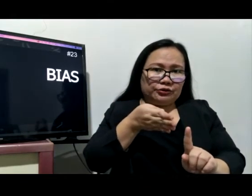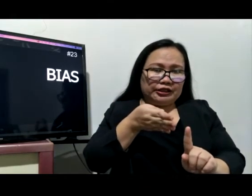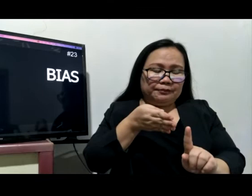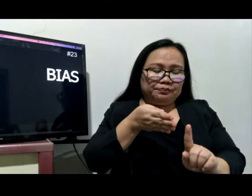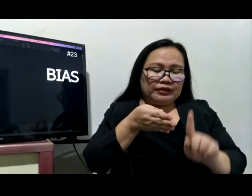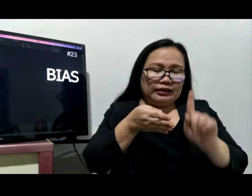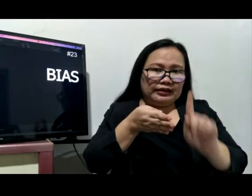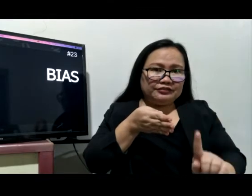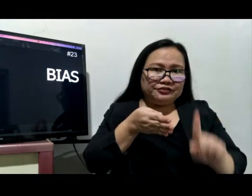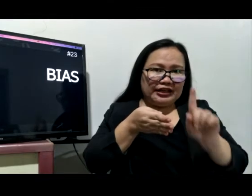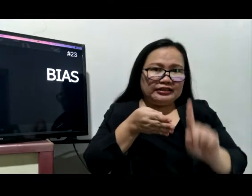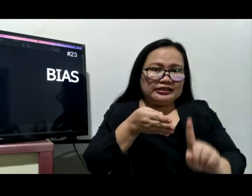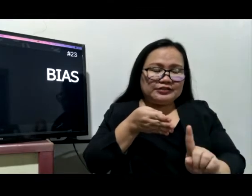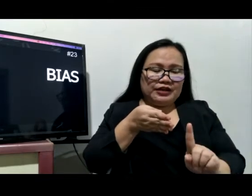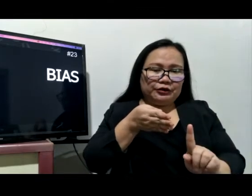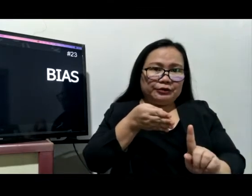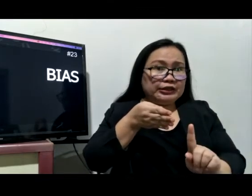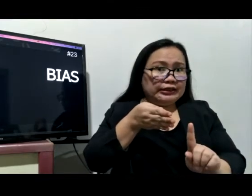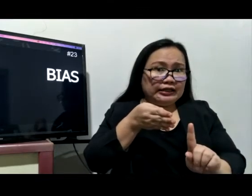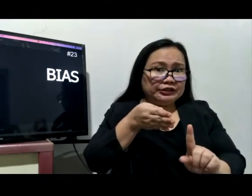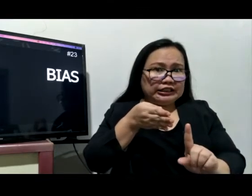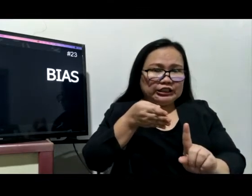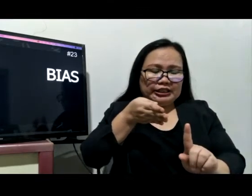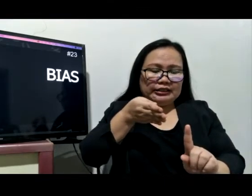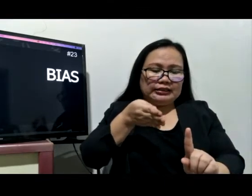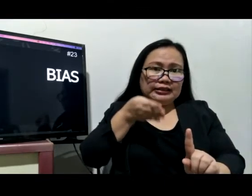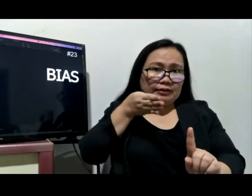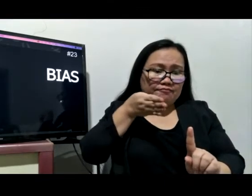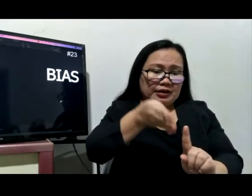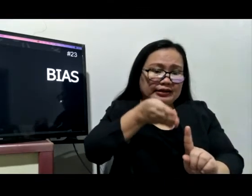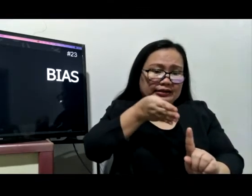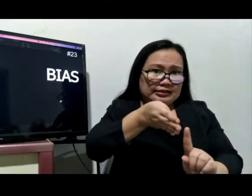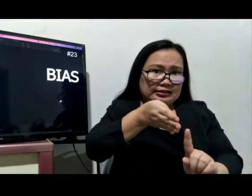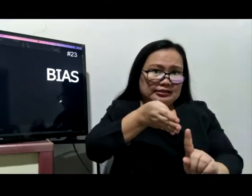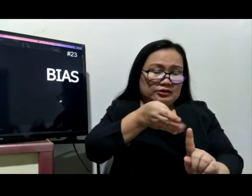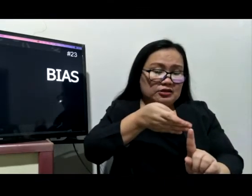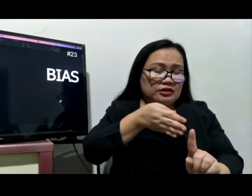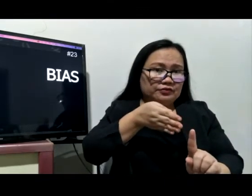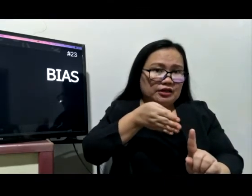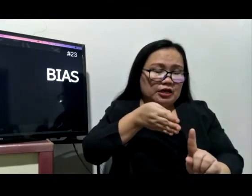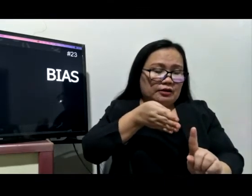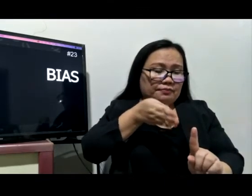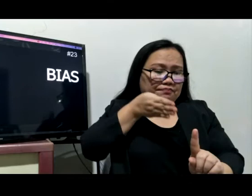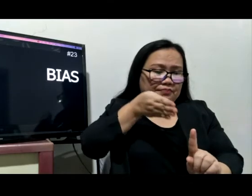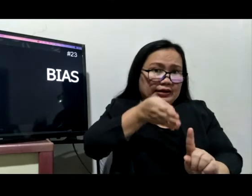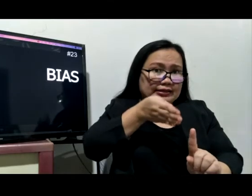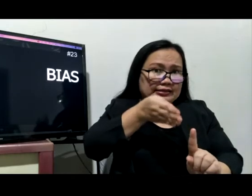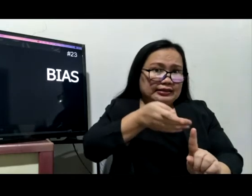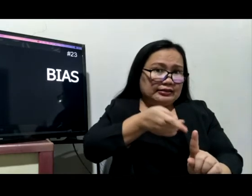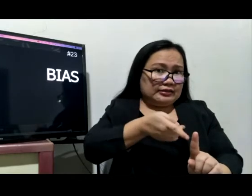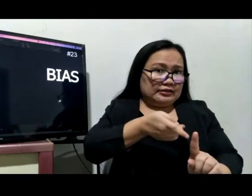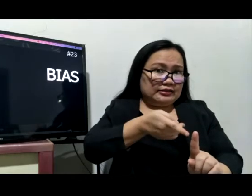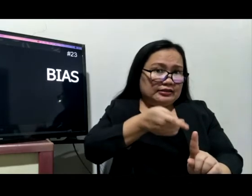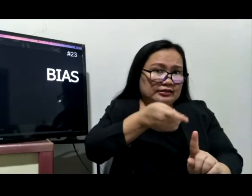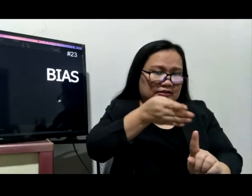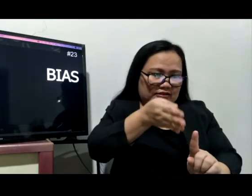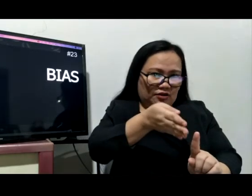your left index finger but never touching it. Bias. So you have bias against this